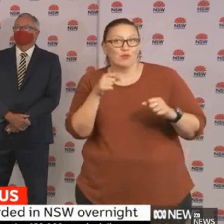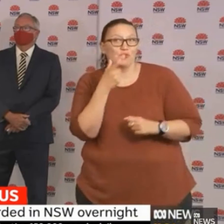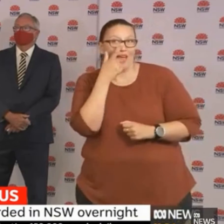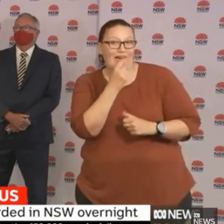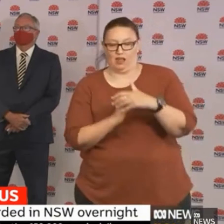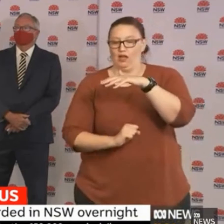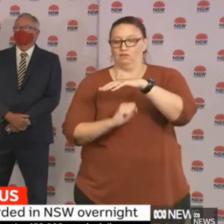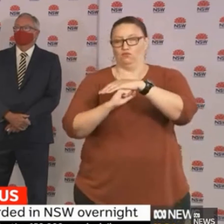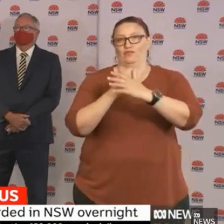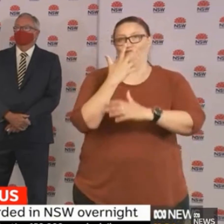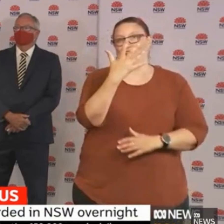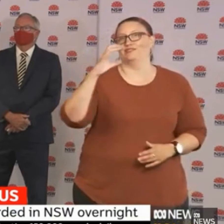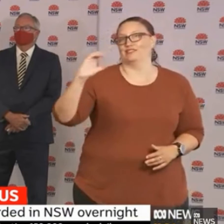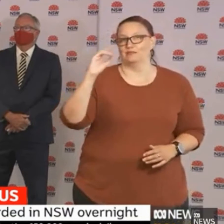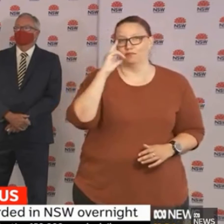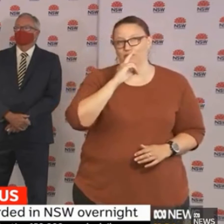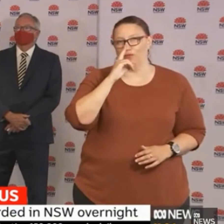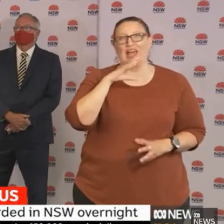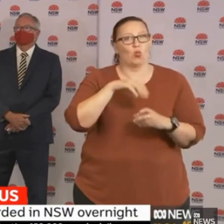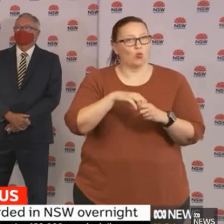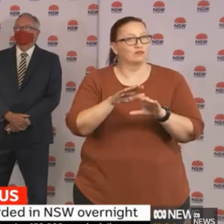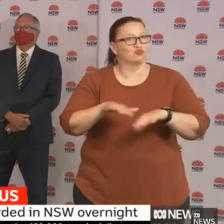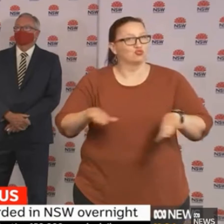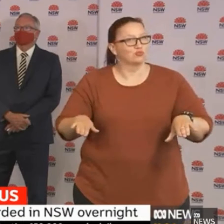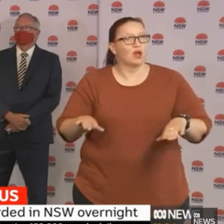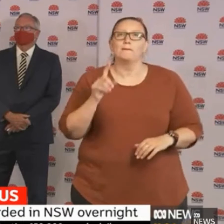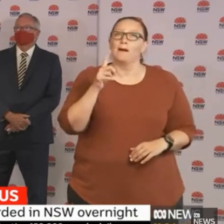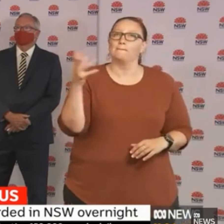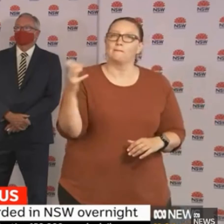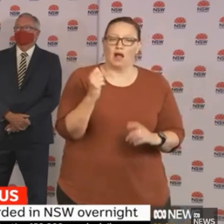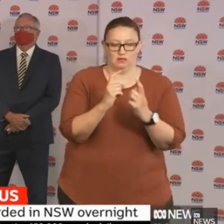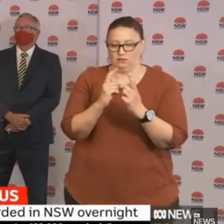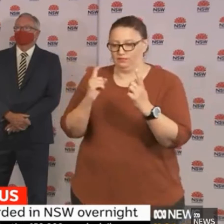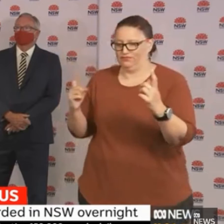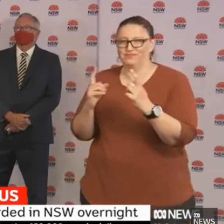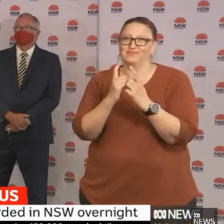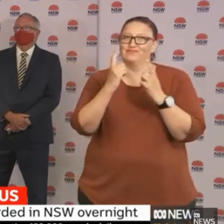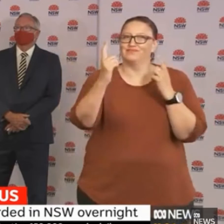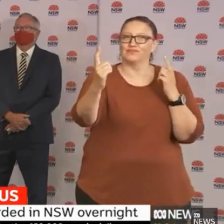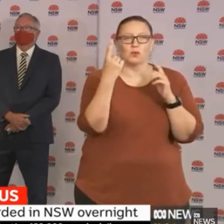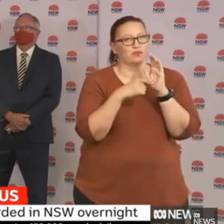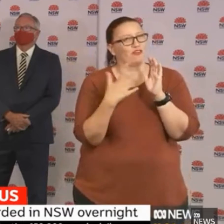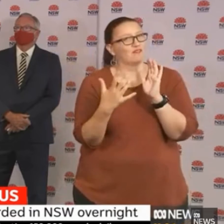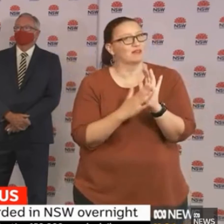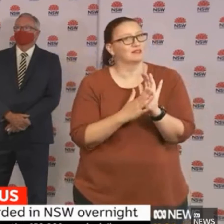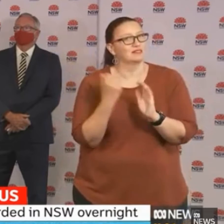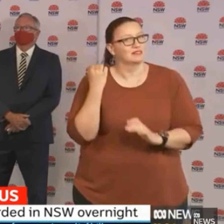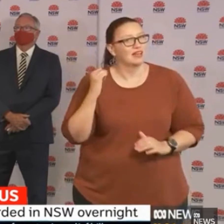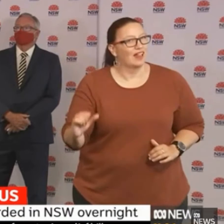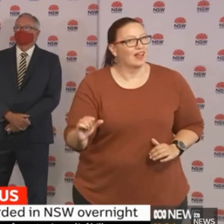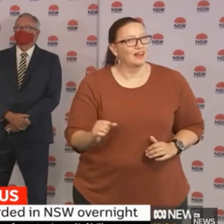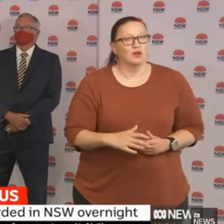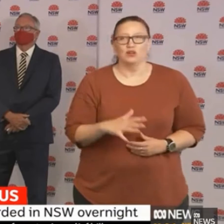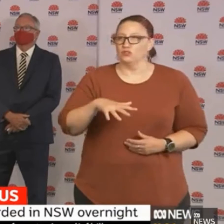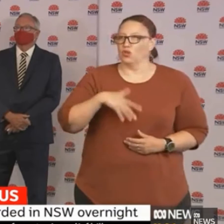50 people. But remember, that means you have to be socially distanced. And what police and our health authorities don't want to see is those